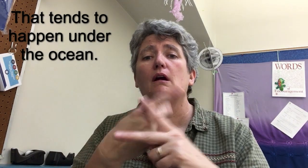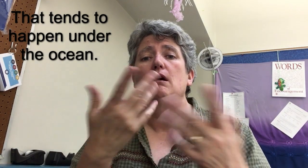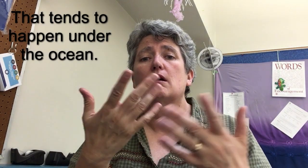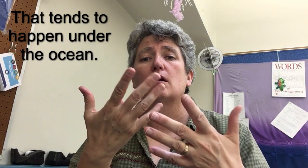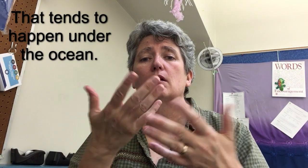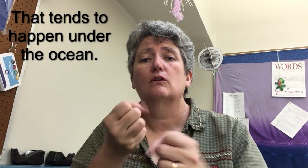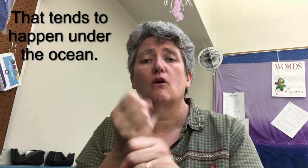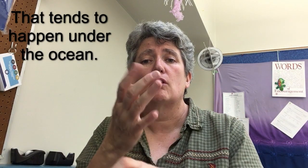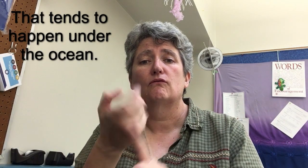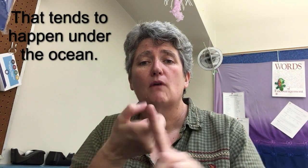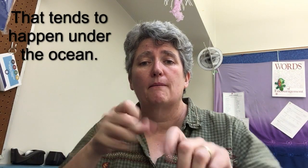two plates.